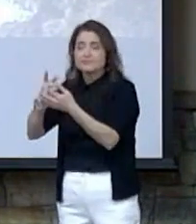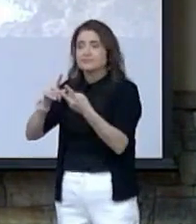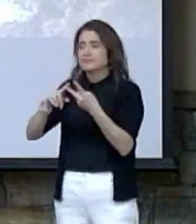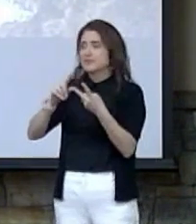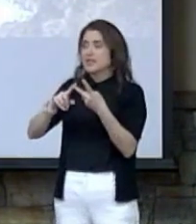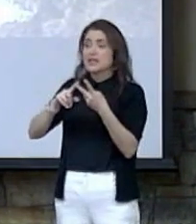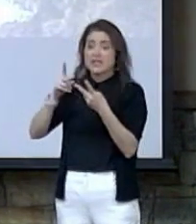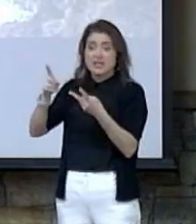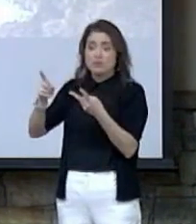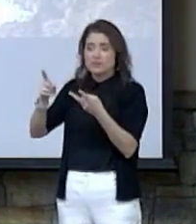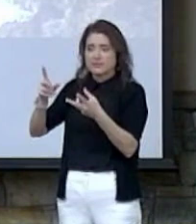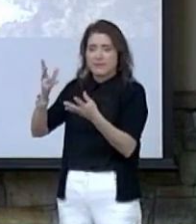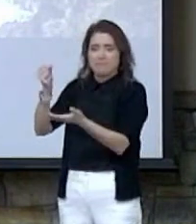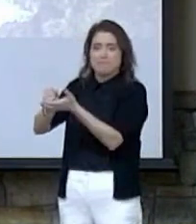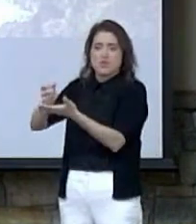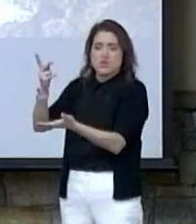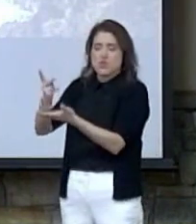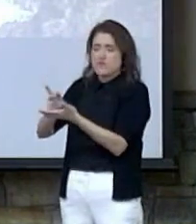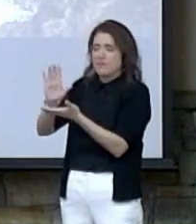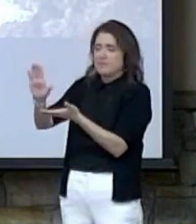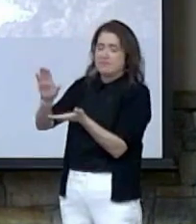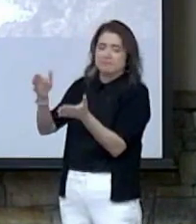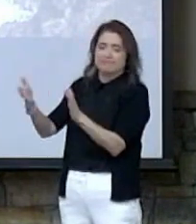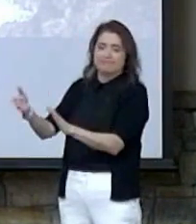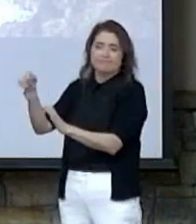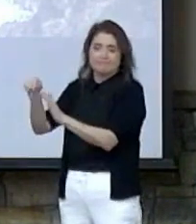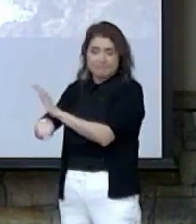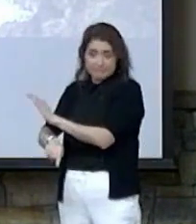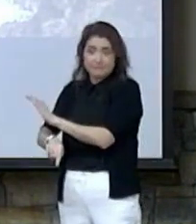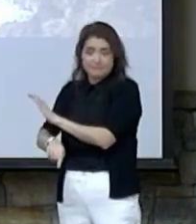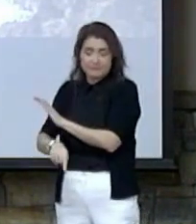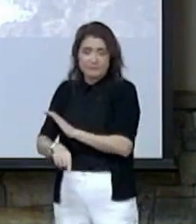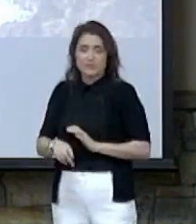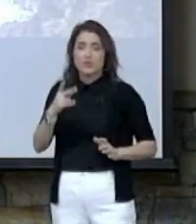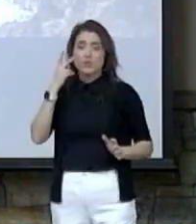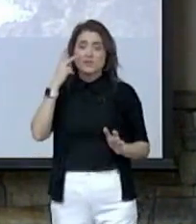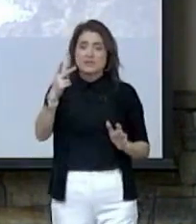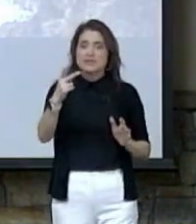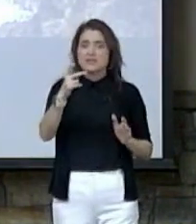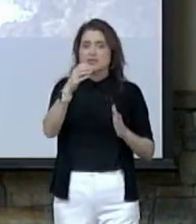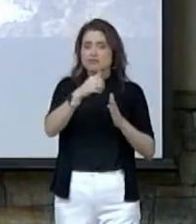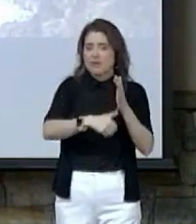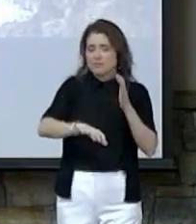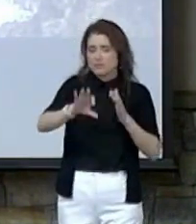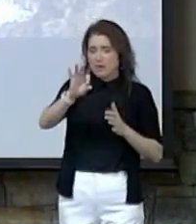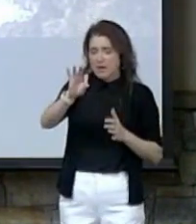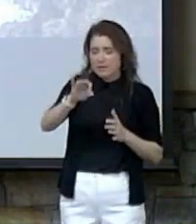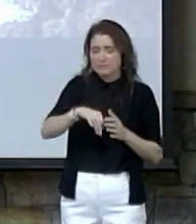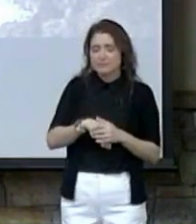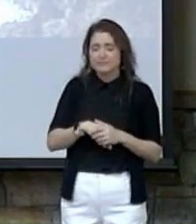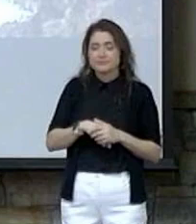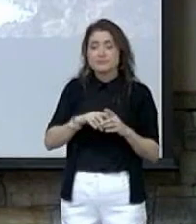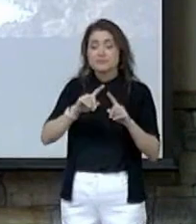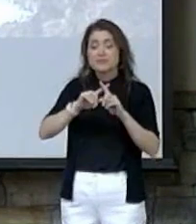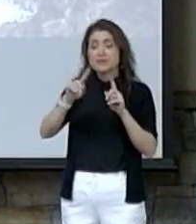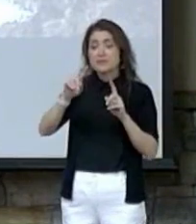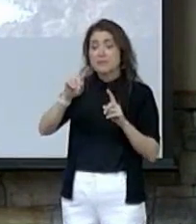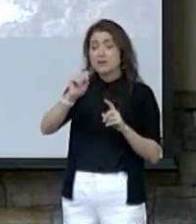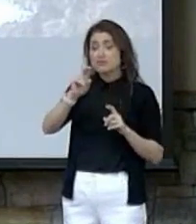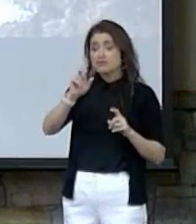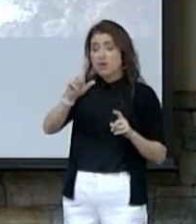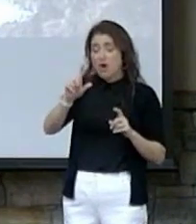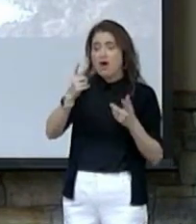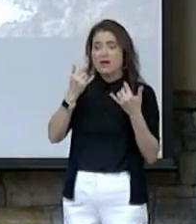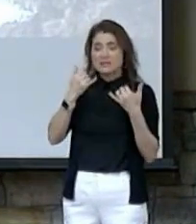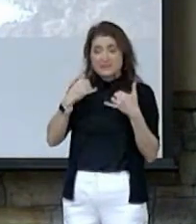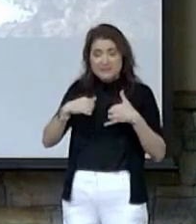to their deaths. And we read in Acts chapter 9 these words beginning in verse 1. But Saul, still breathing